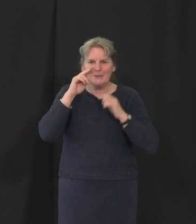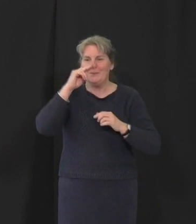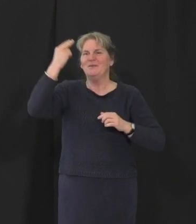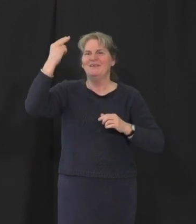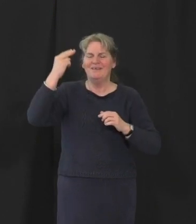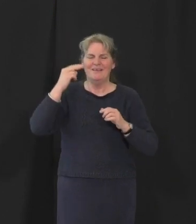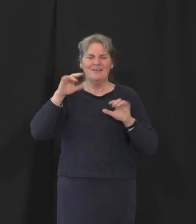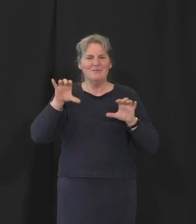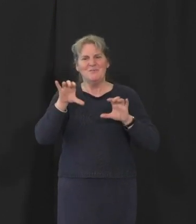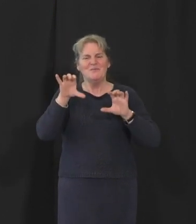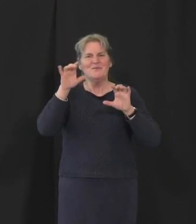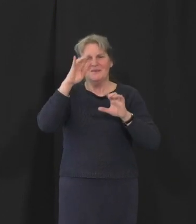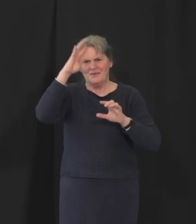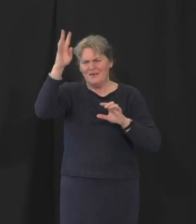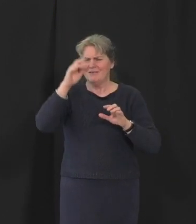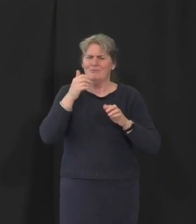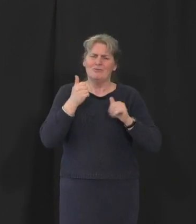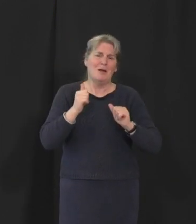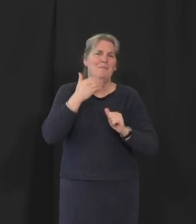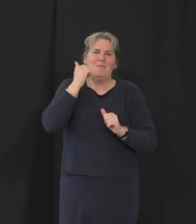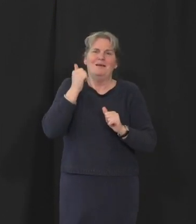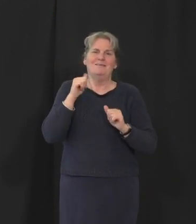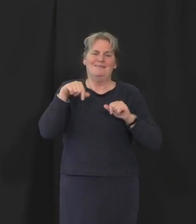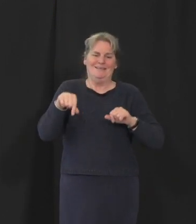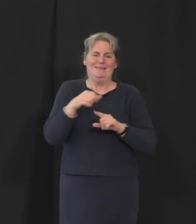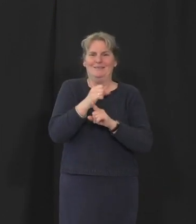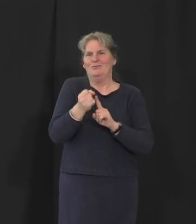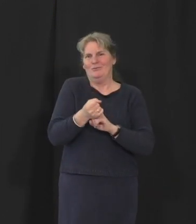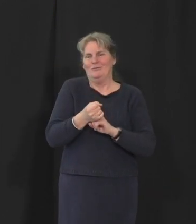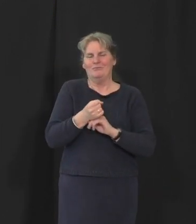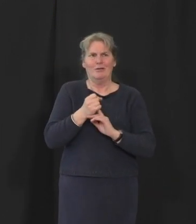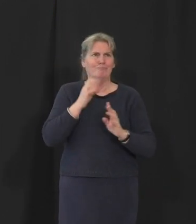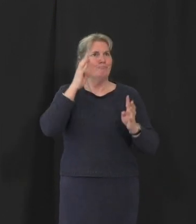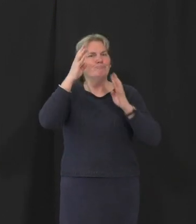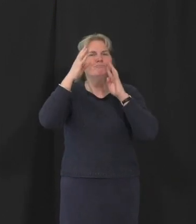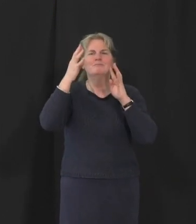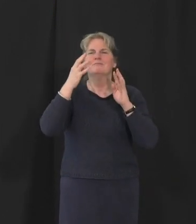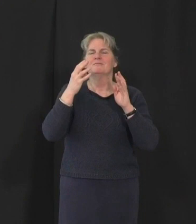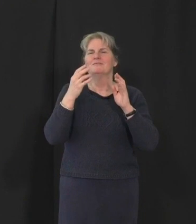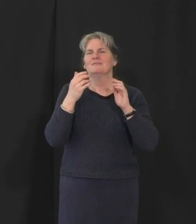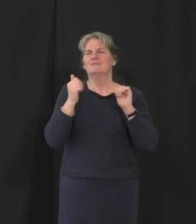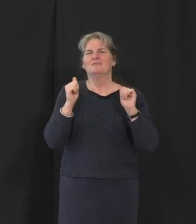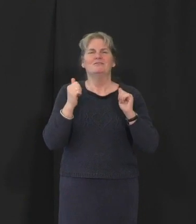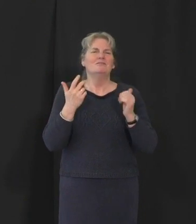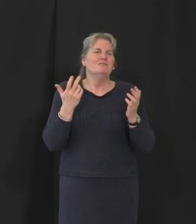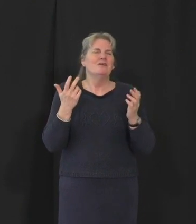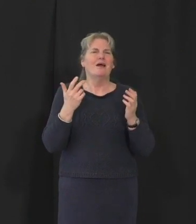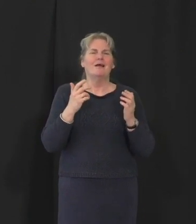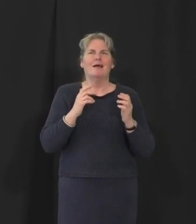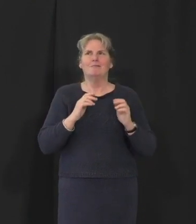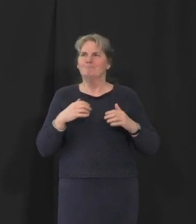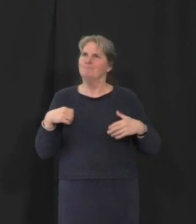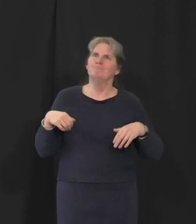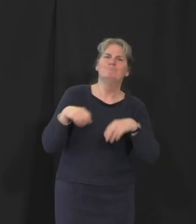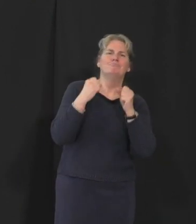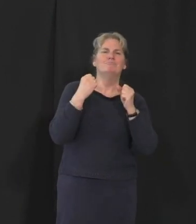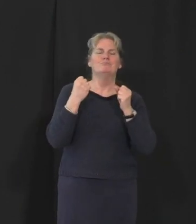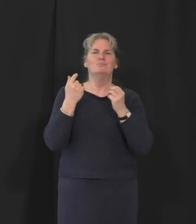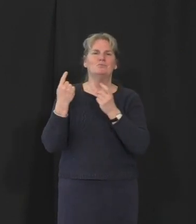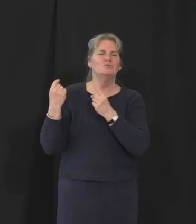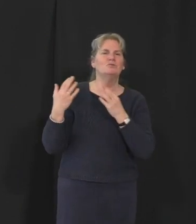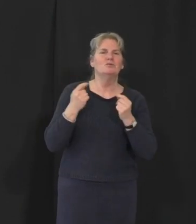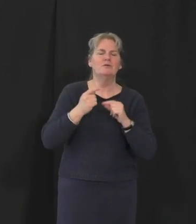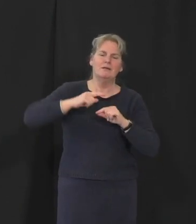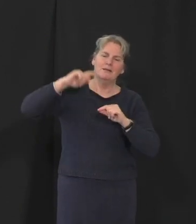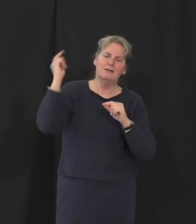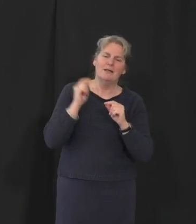are doing the best they can in this situation to be creative, to be resilient, and to